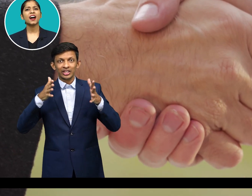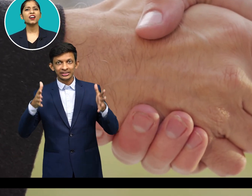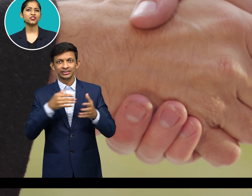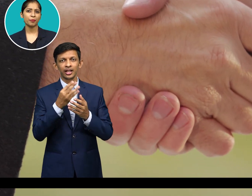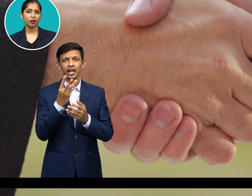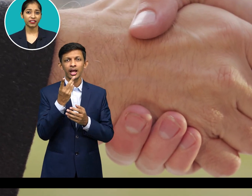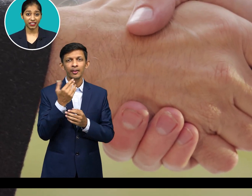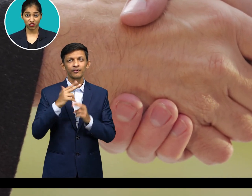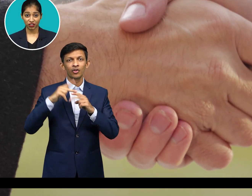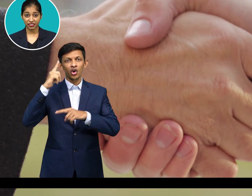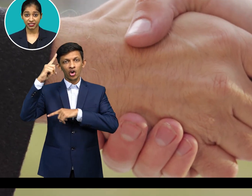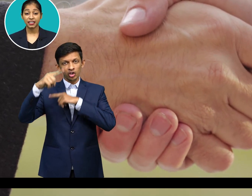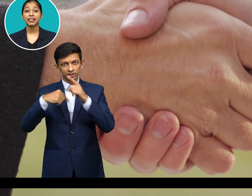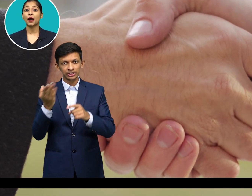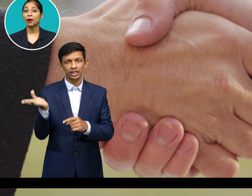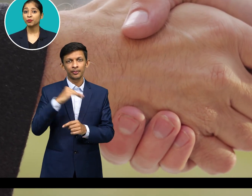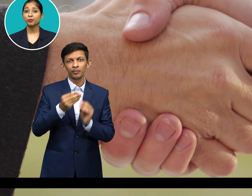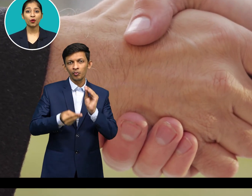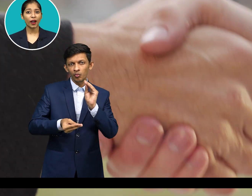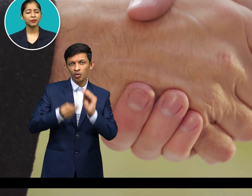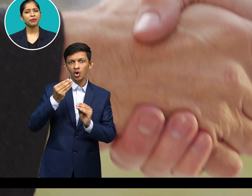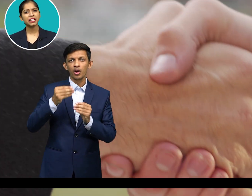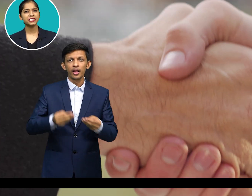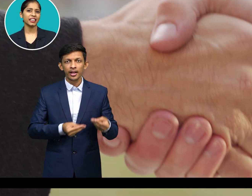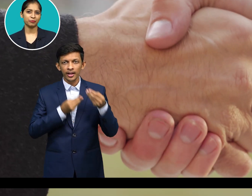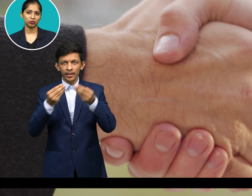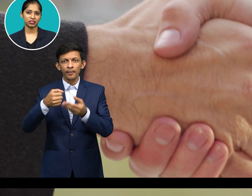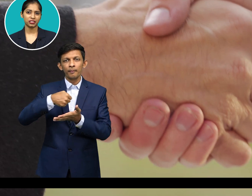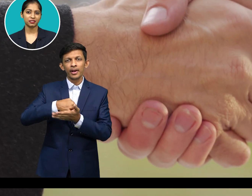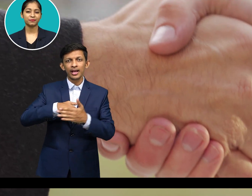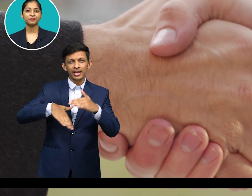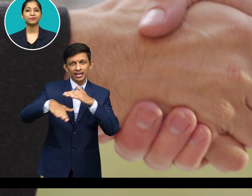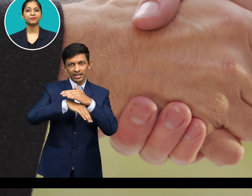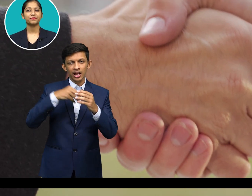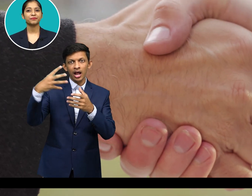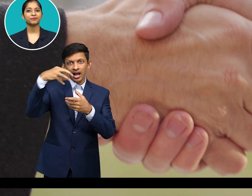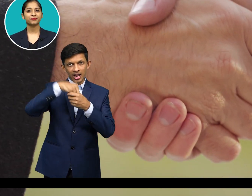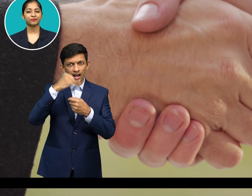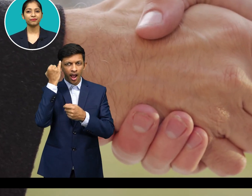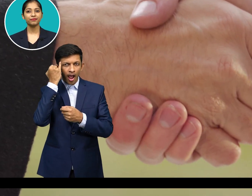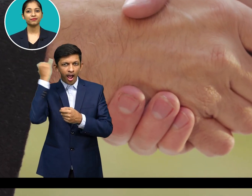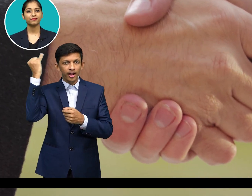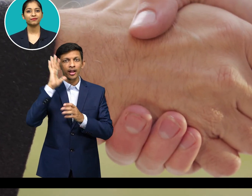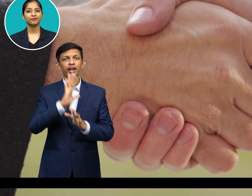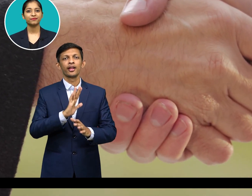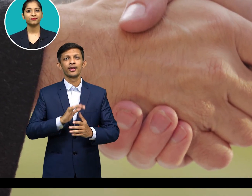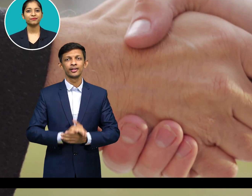A large number of industries come up to provide basic inputs.